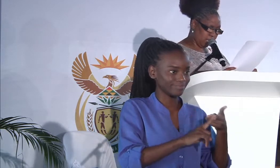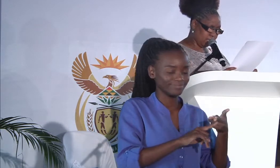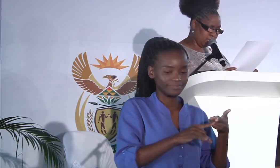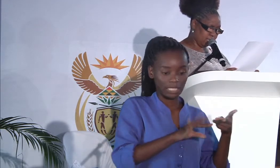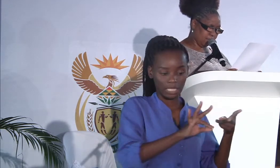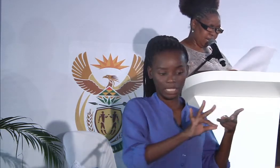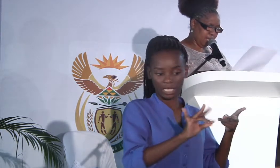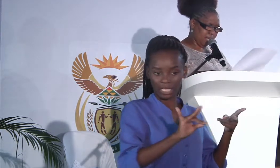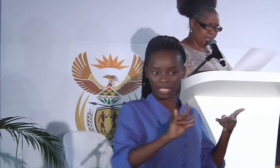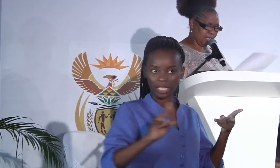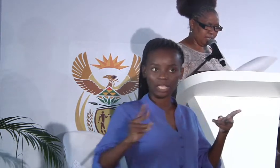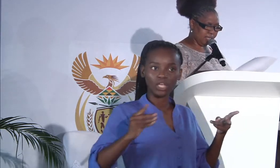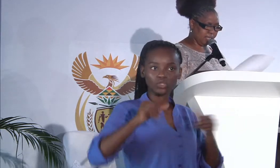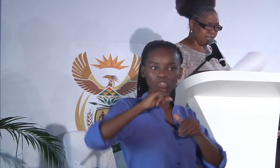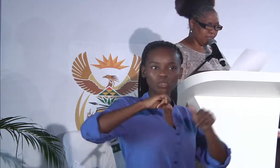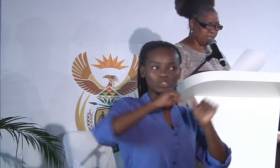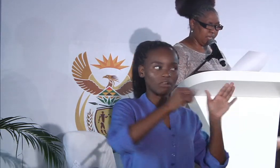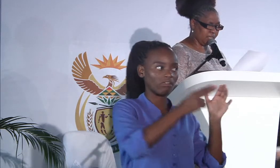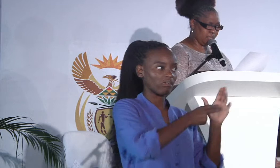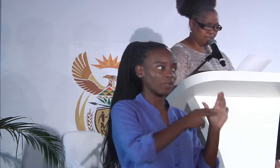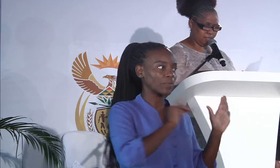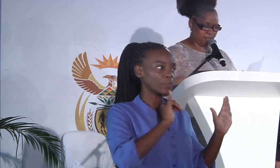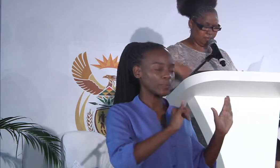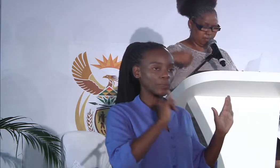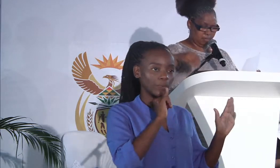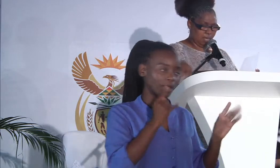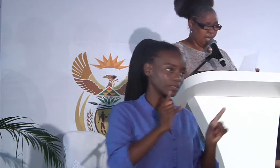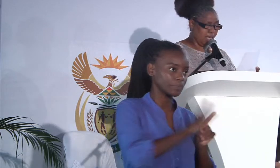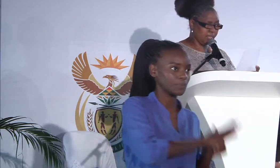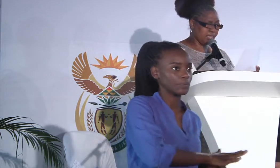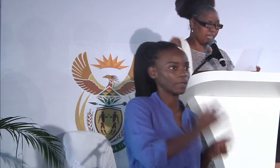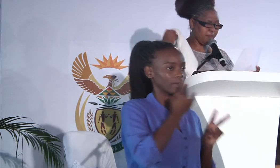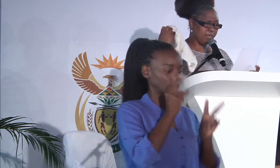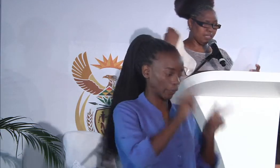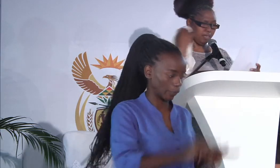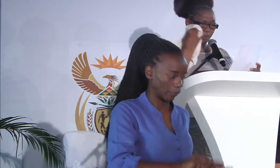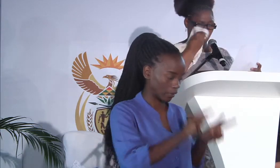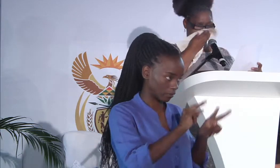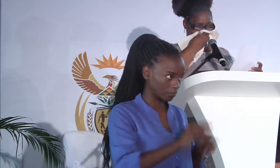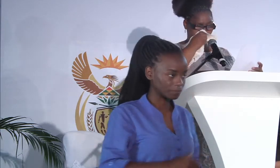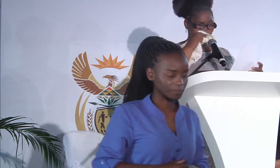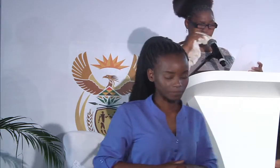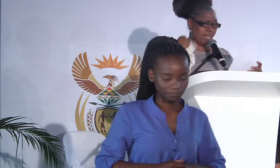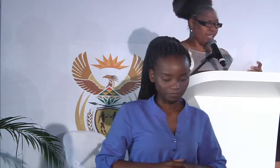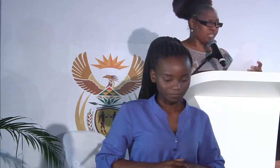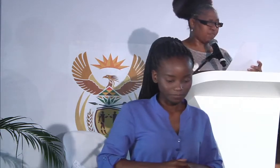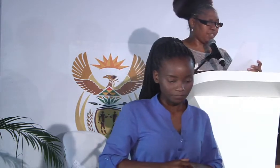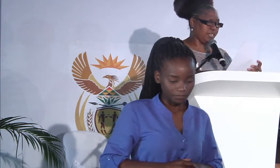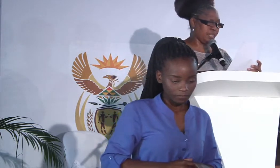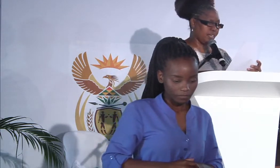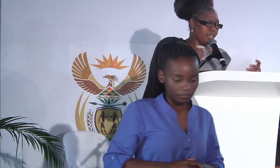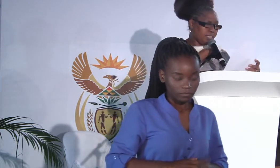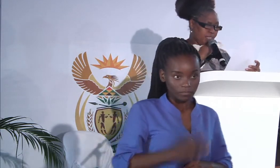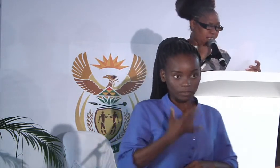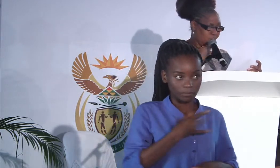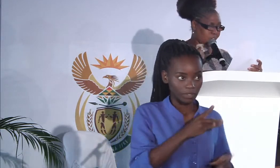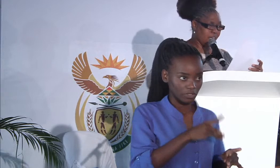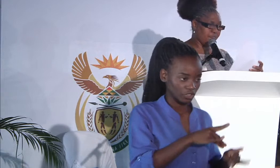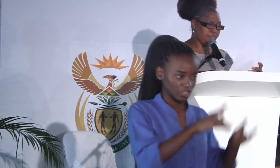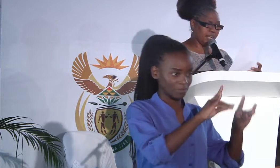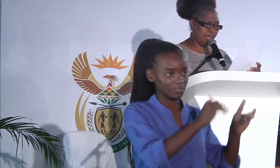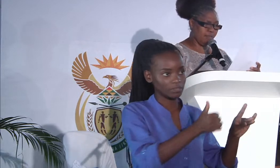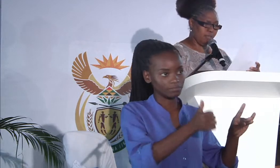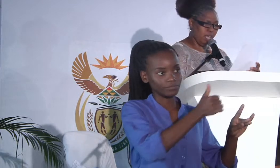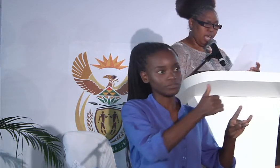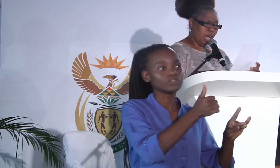social stigma and discrimination. As the chairperson of the AIDS-free generation in